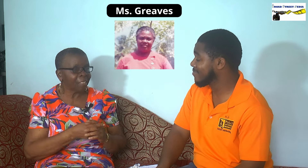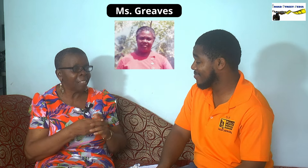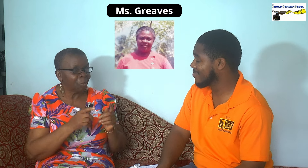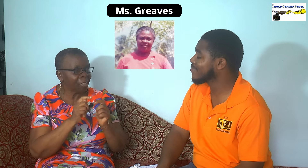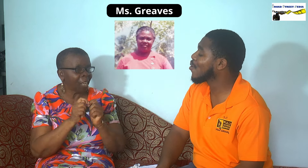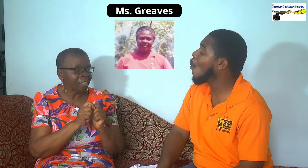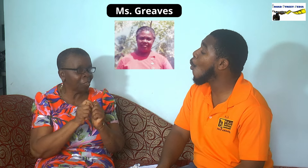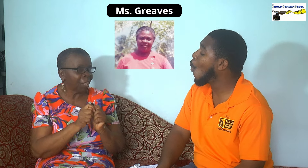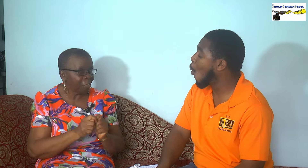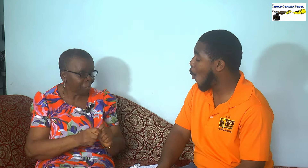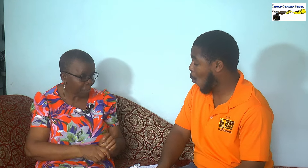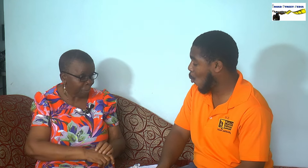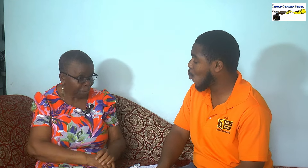started. We started together.